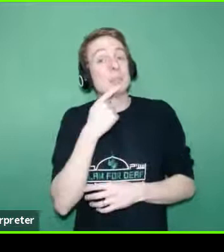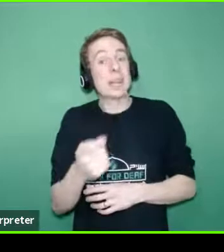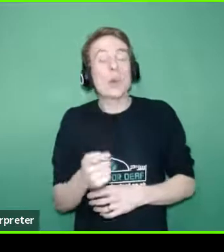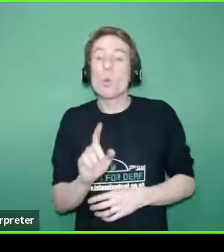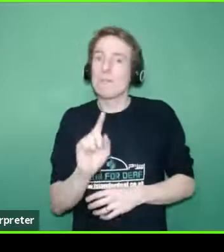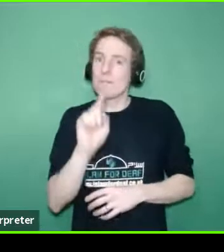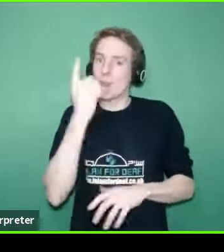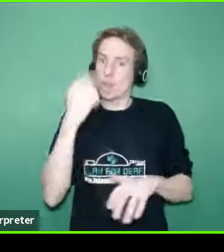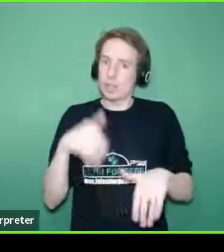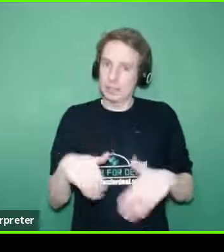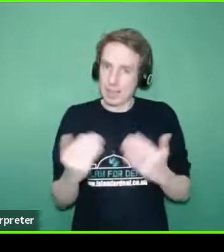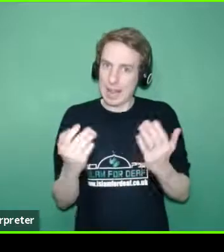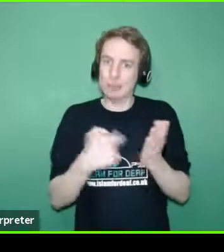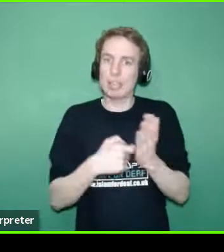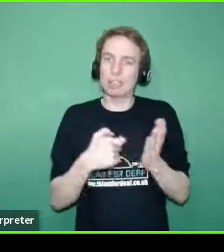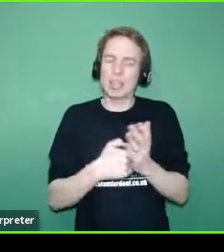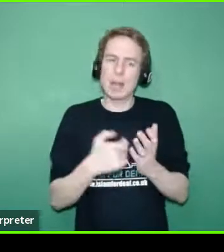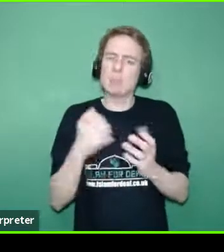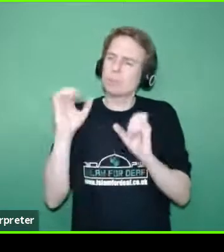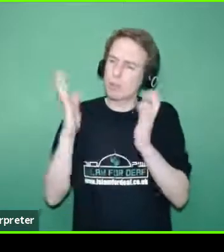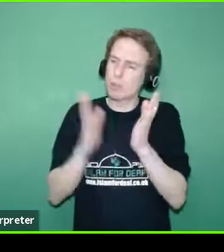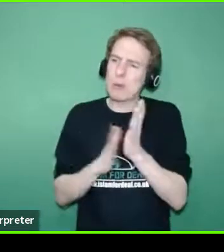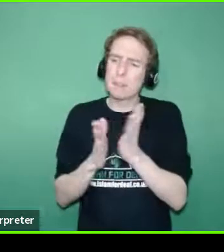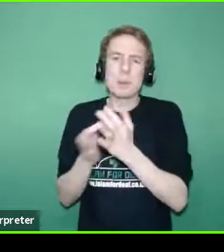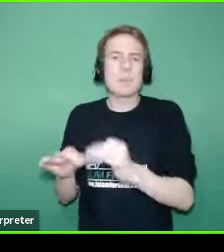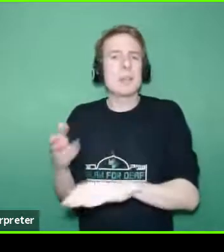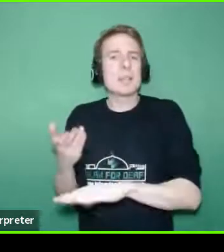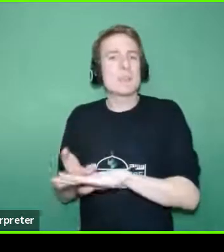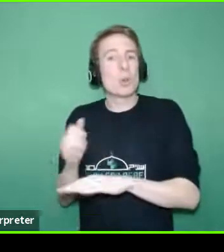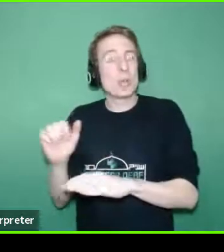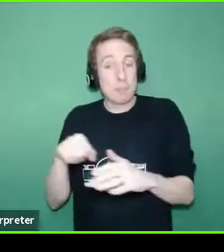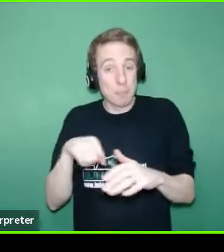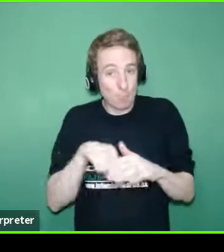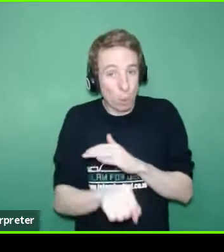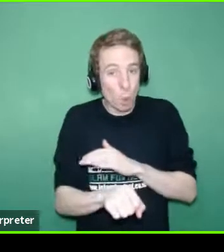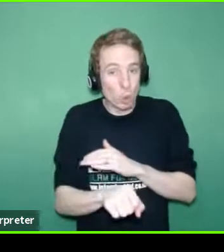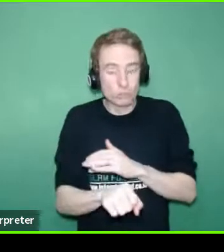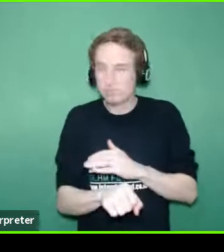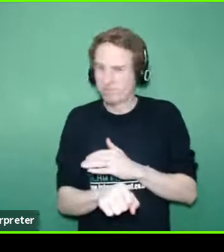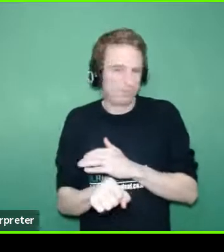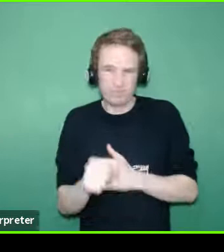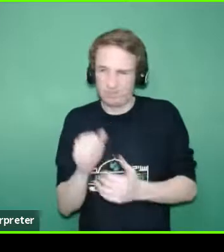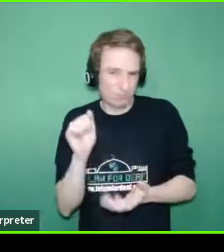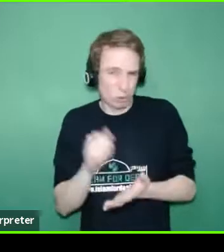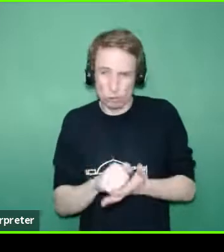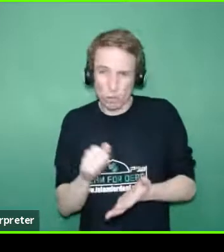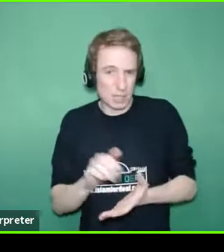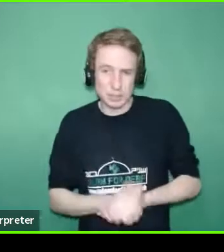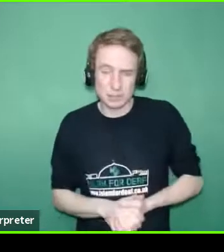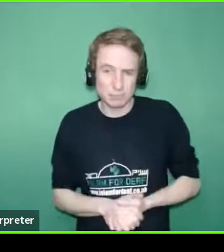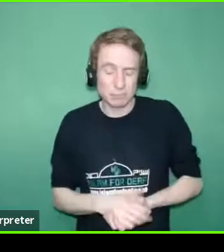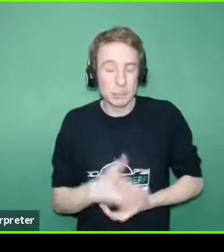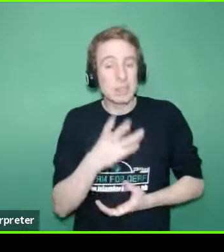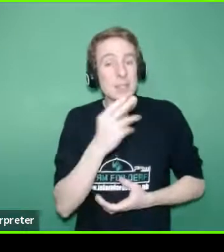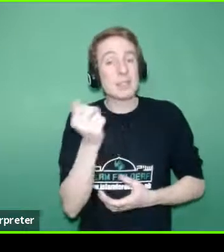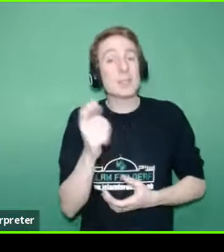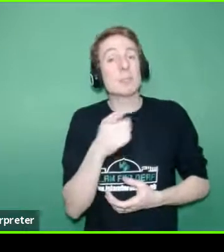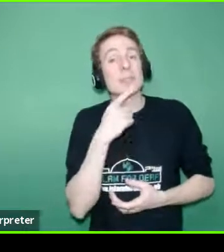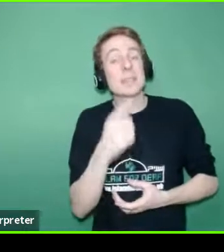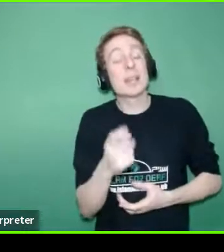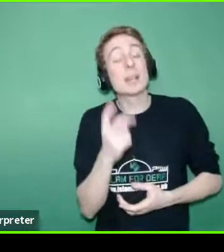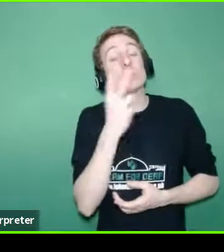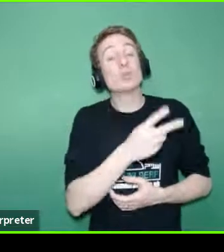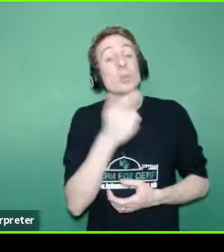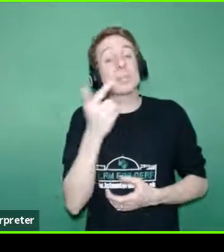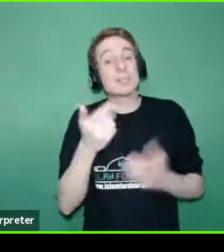Rajab. This is not authentic. It's been said that he was sent as a messenger and as a prophet on the 27th night or